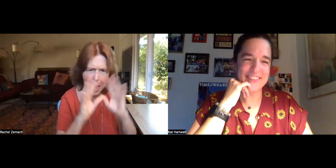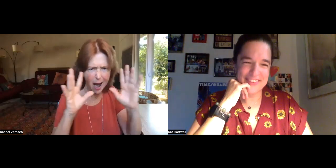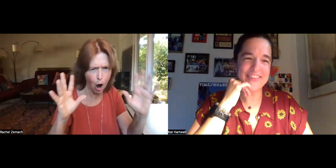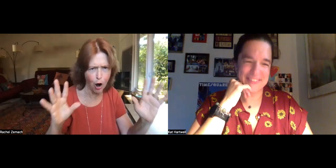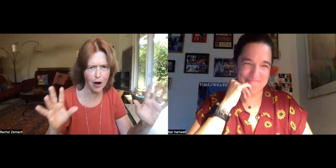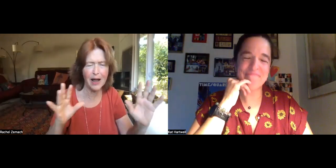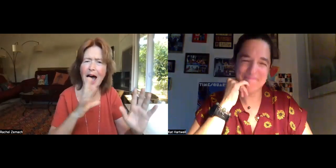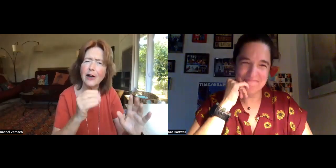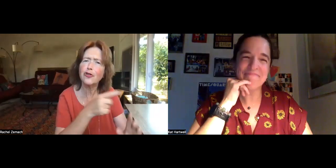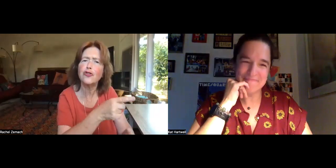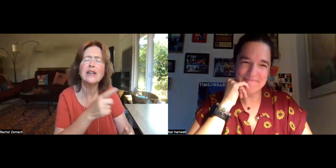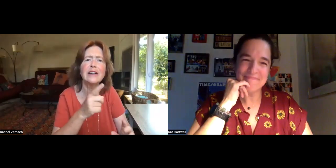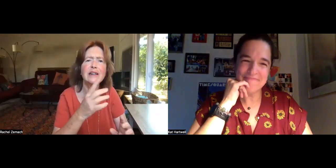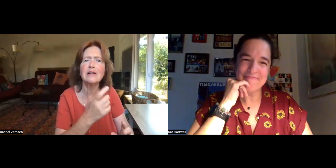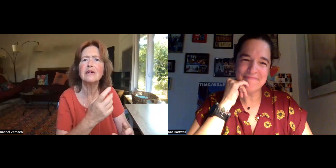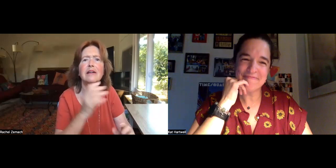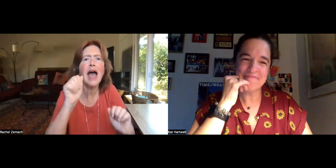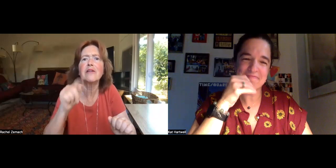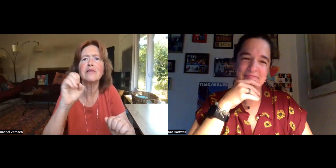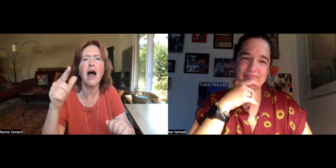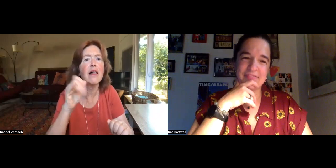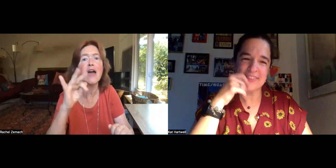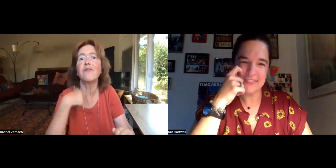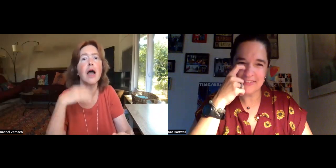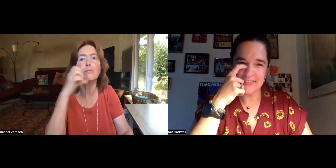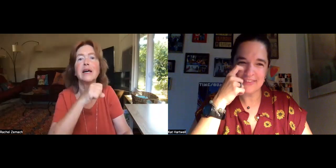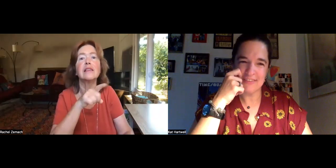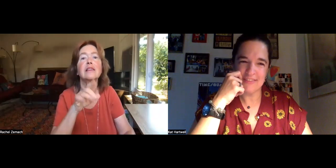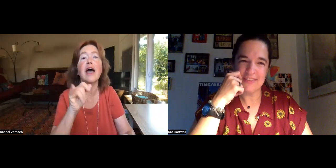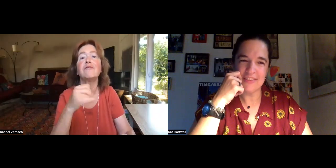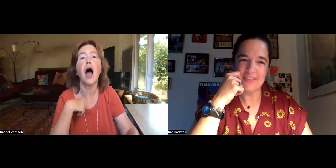clear. And she went to, if I miss, if I.